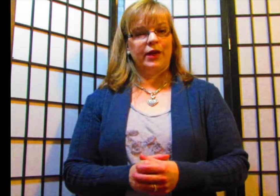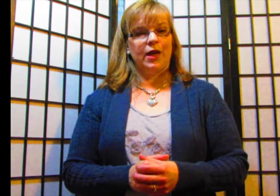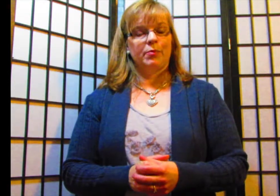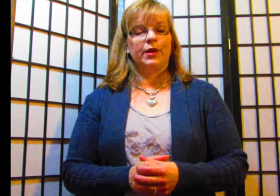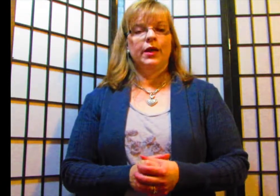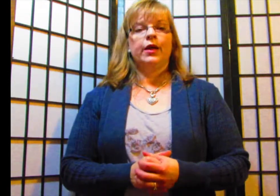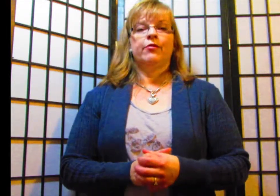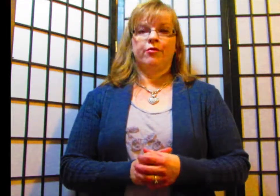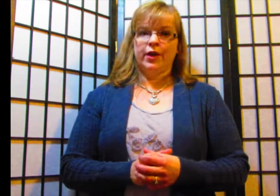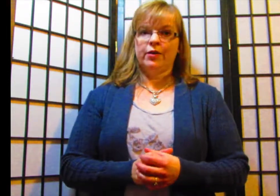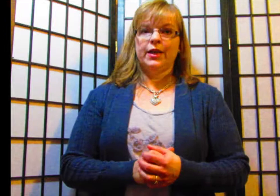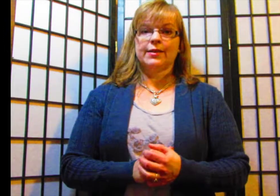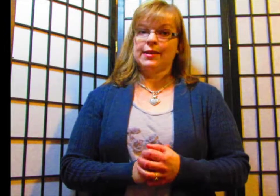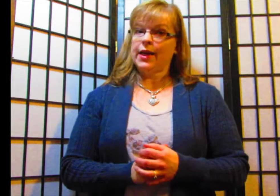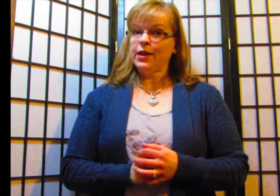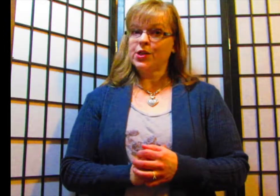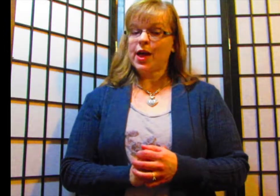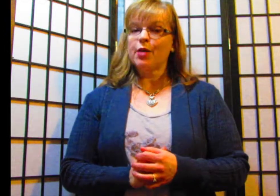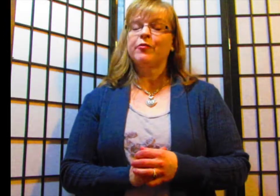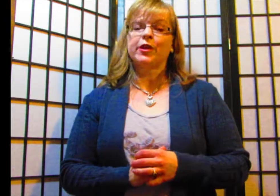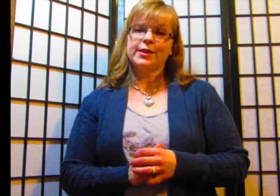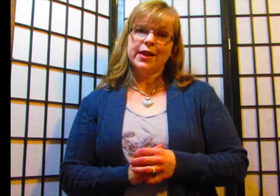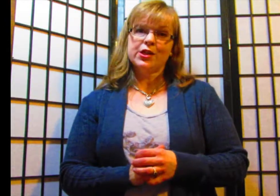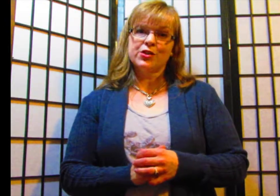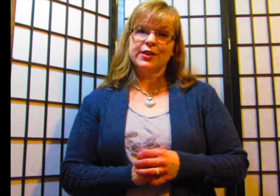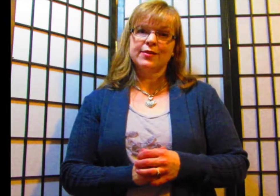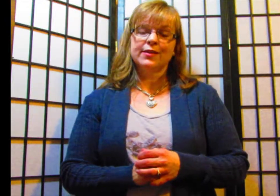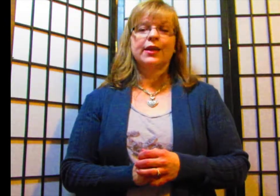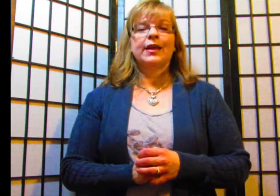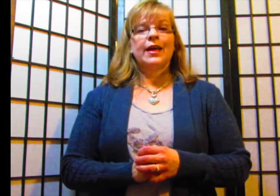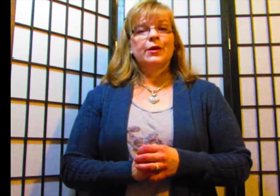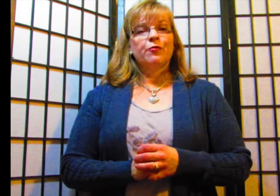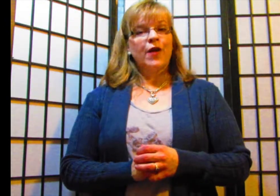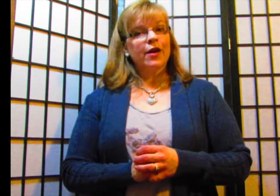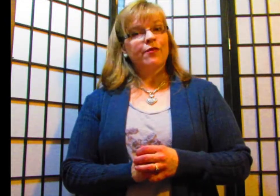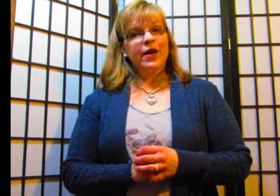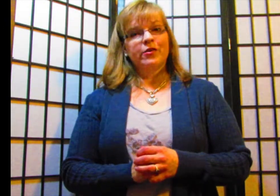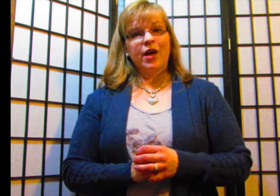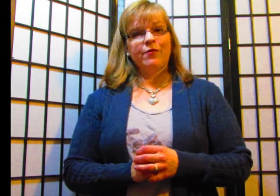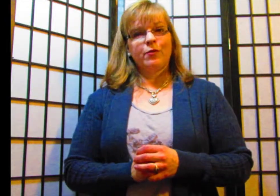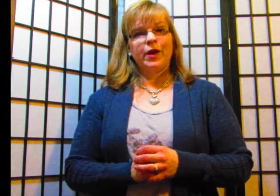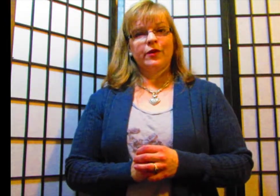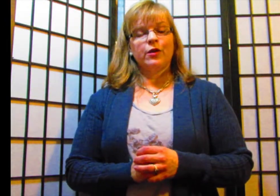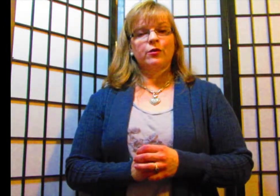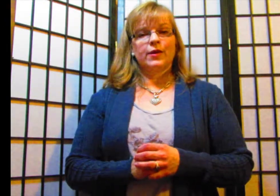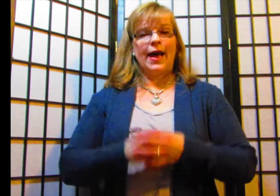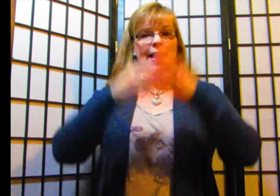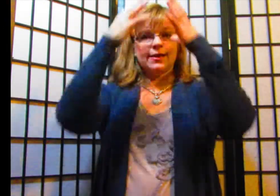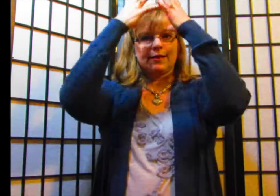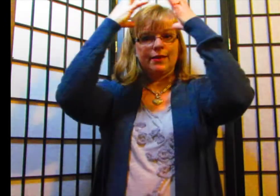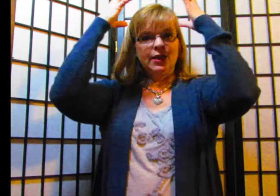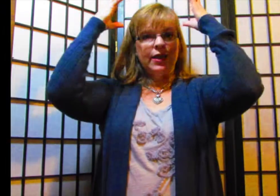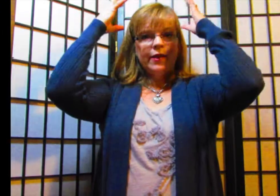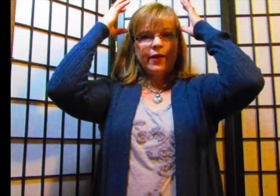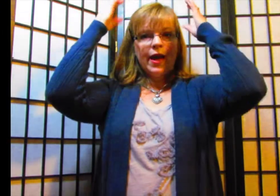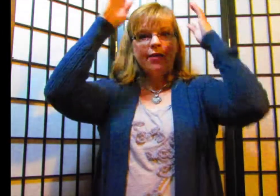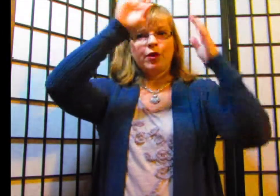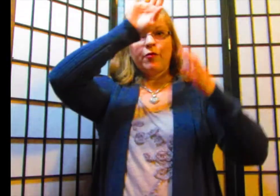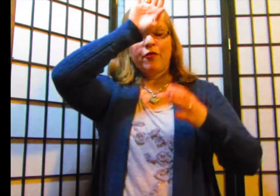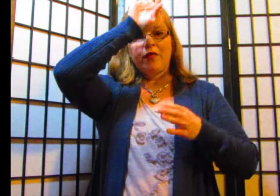up. Very exciting job, very dangerous. Firefighters often wear those hats that have the